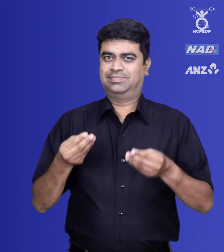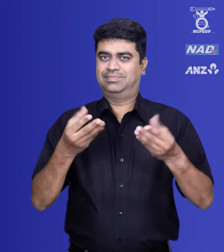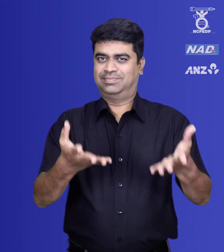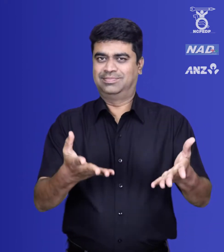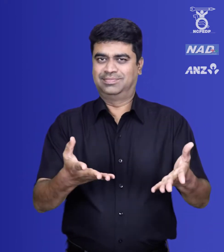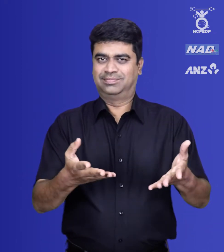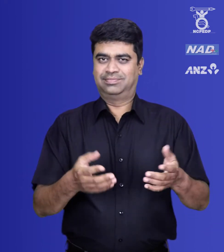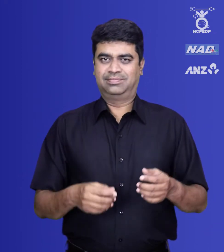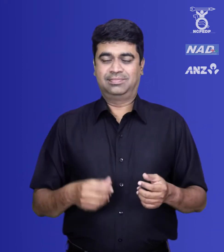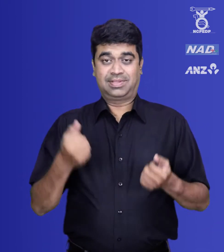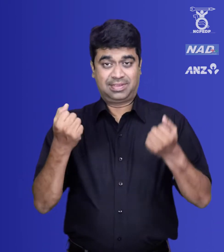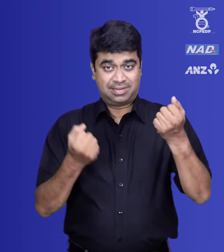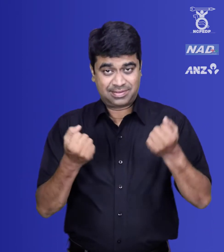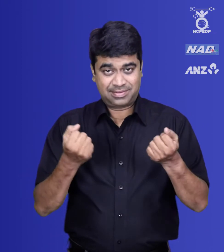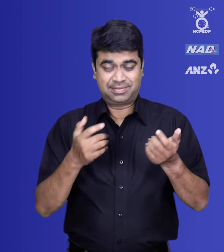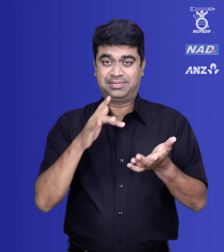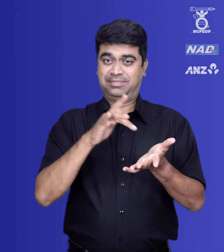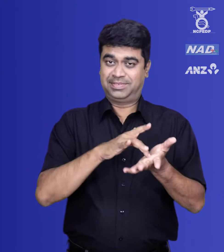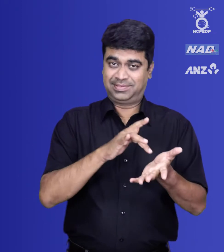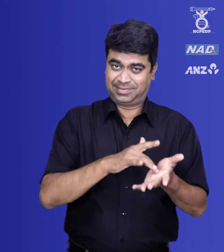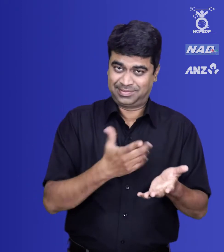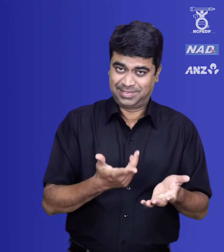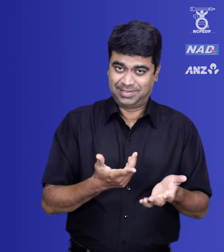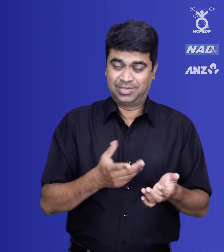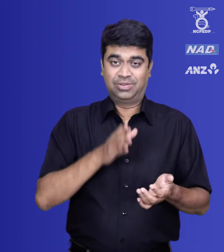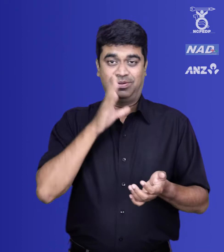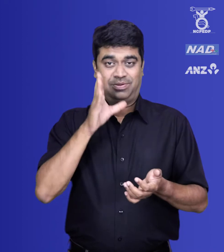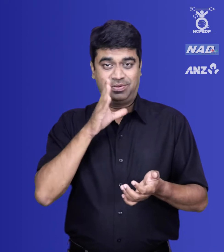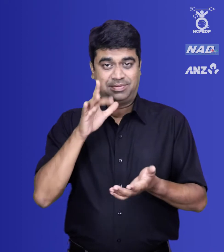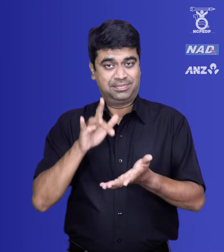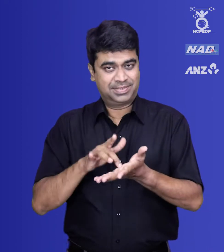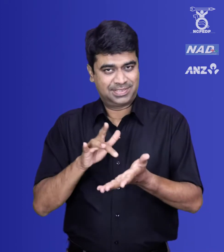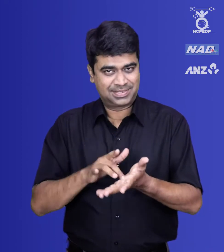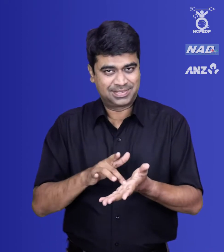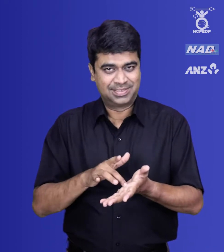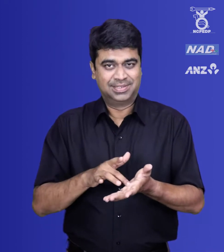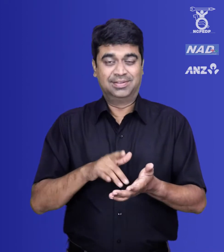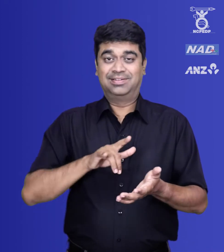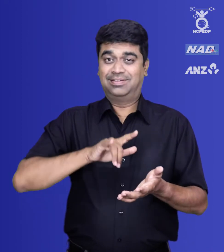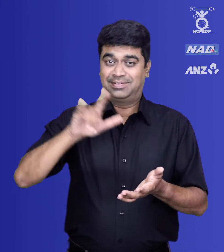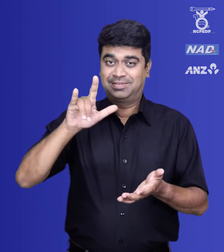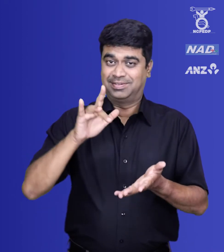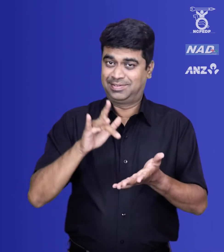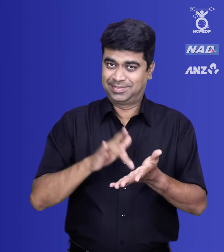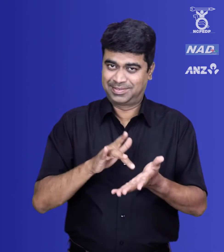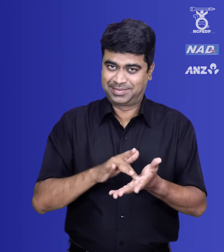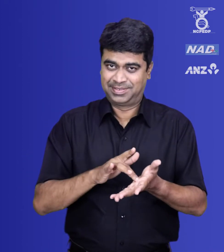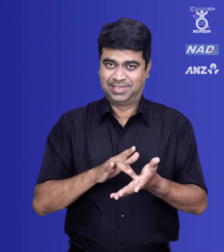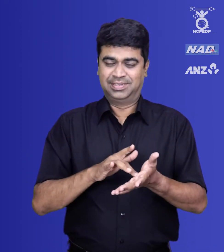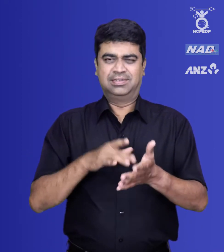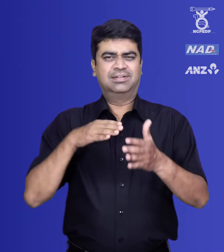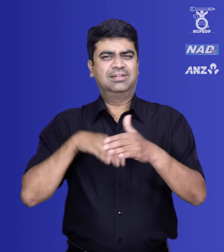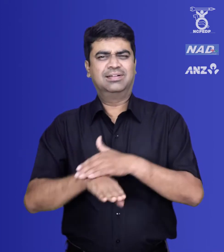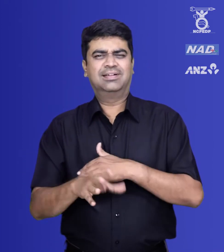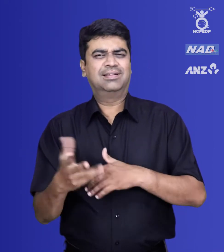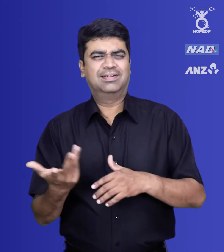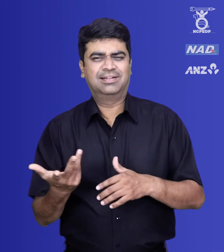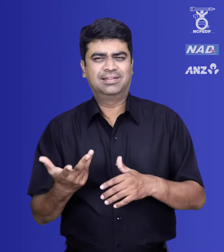to provide facilities for persons with disabilities at bus stops, railway stations